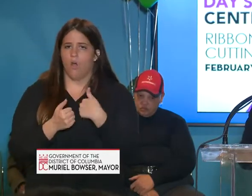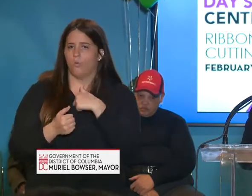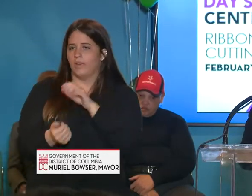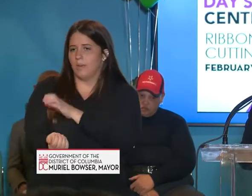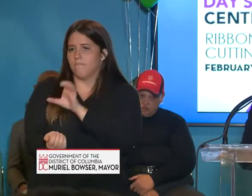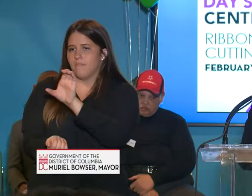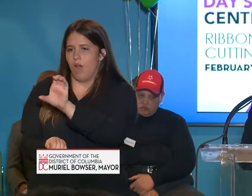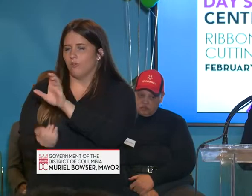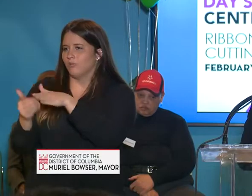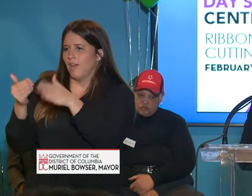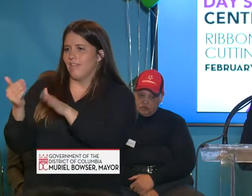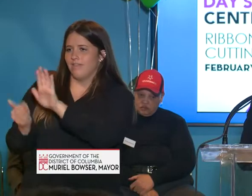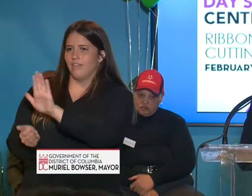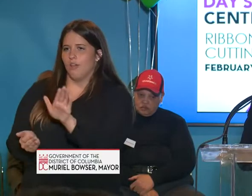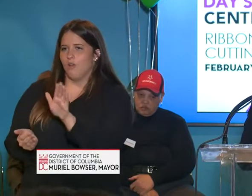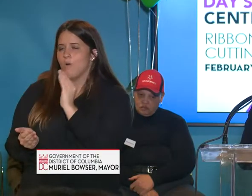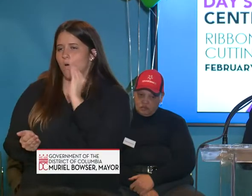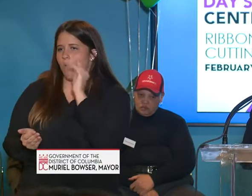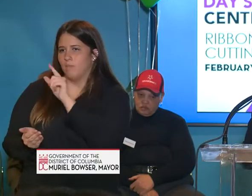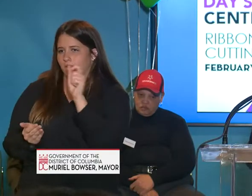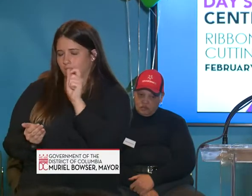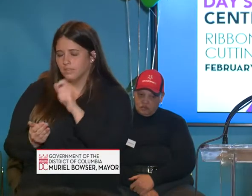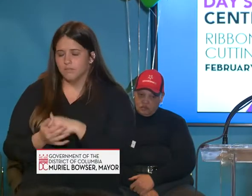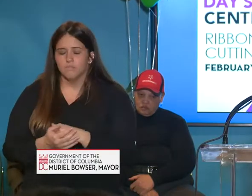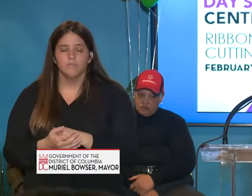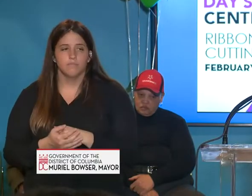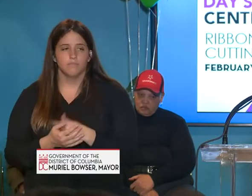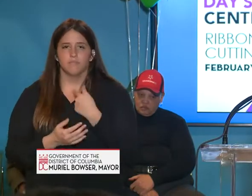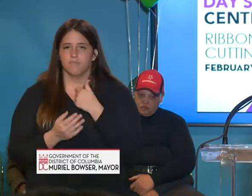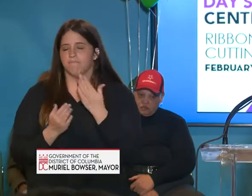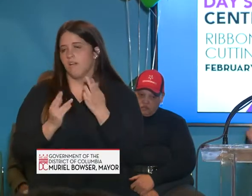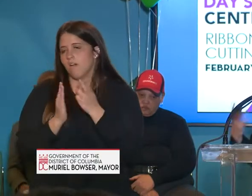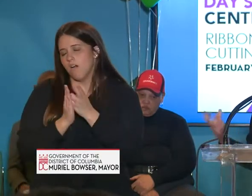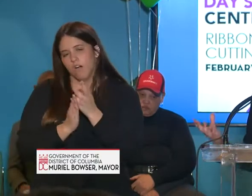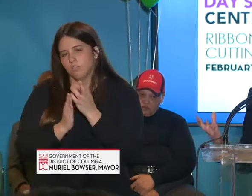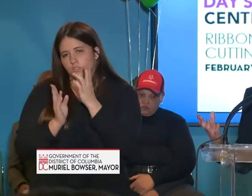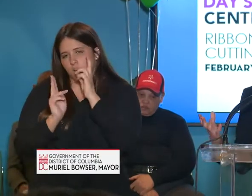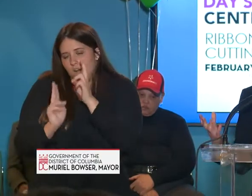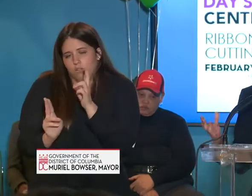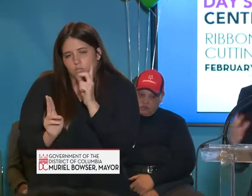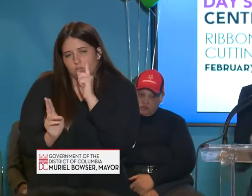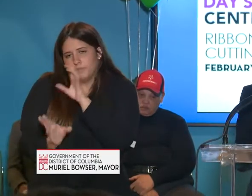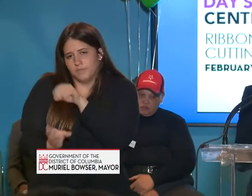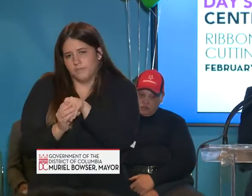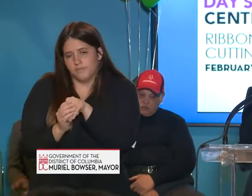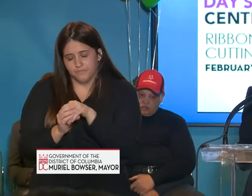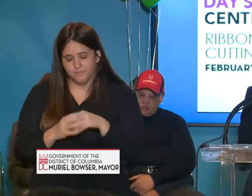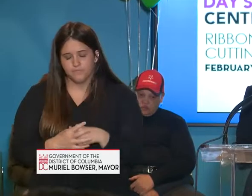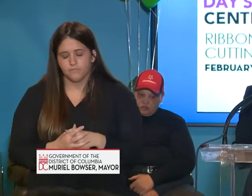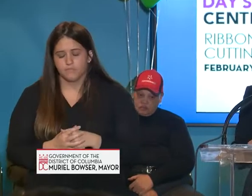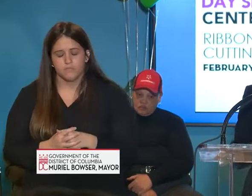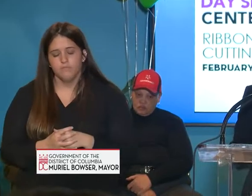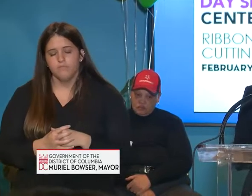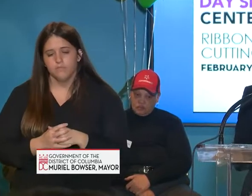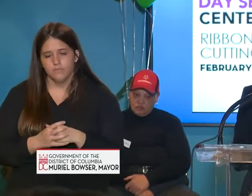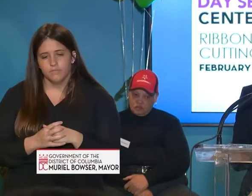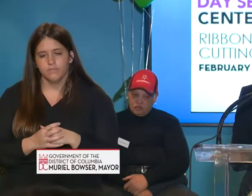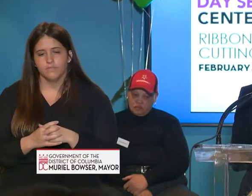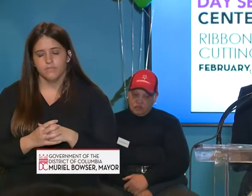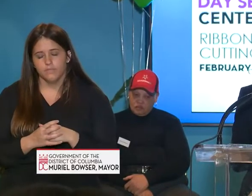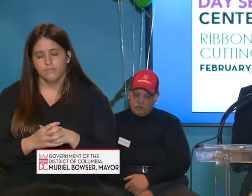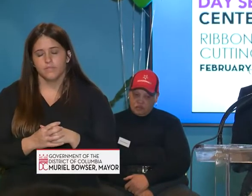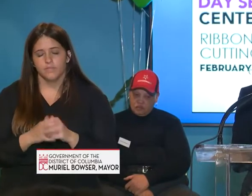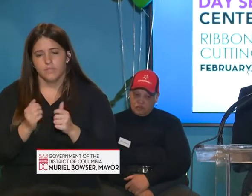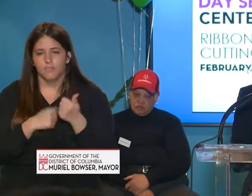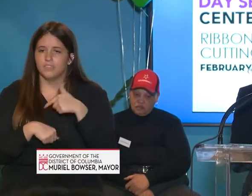end their homelessness. And I'm just so honored to be a part of that with the great folks. This is, I say every time I speak in front of a group like